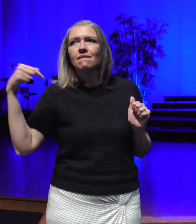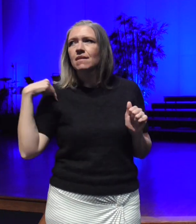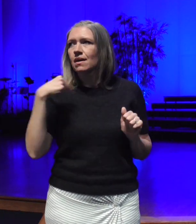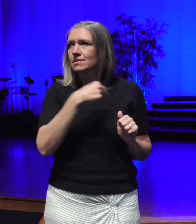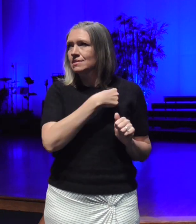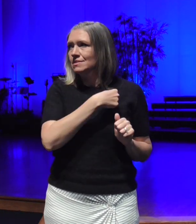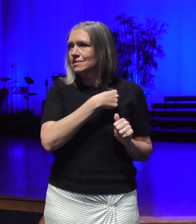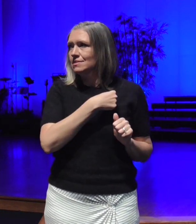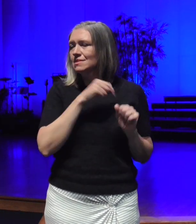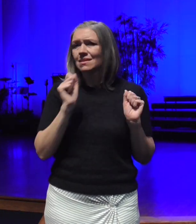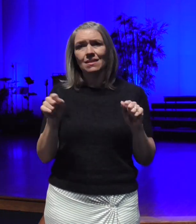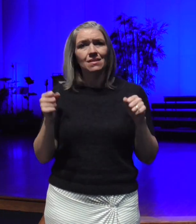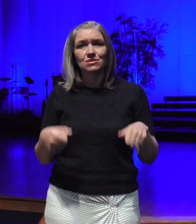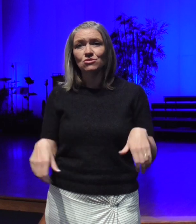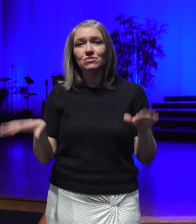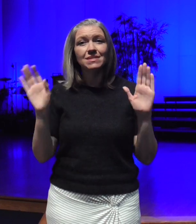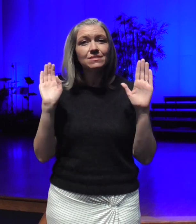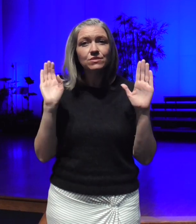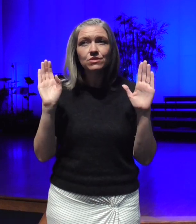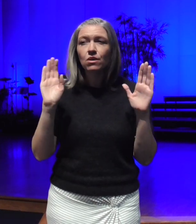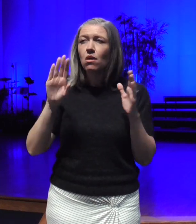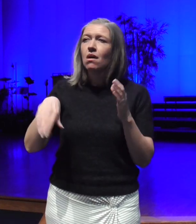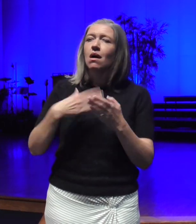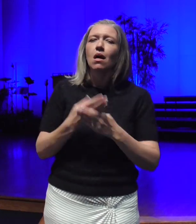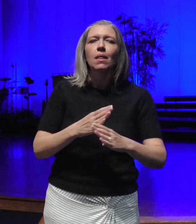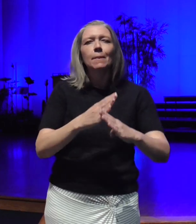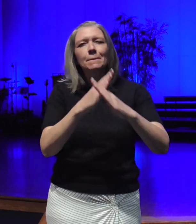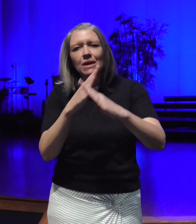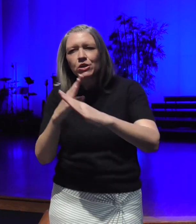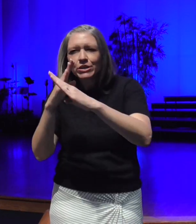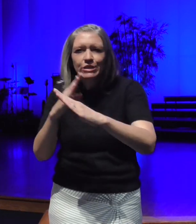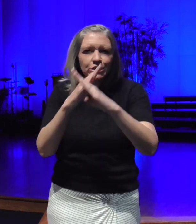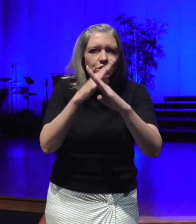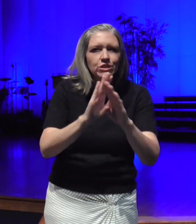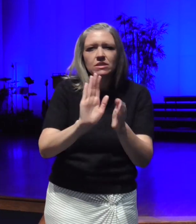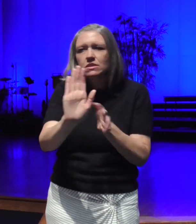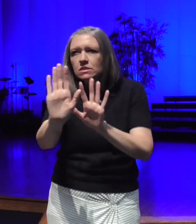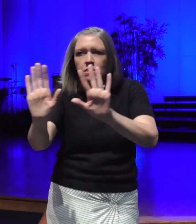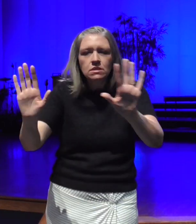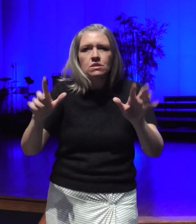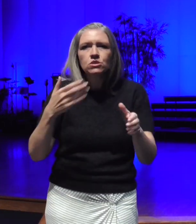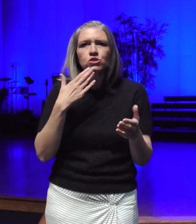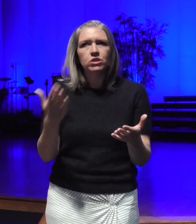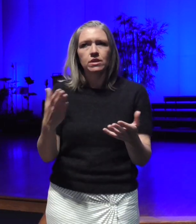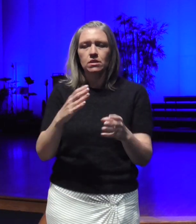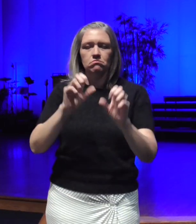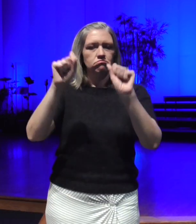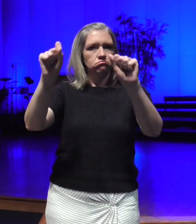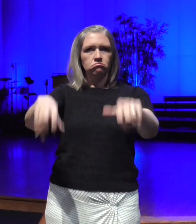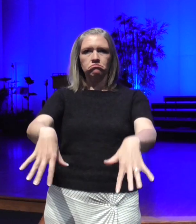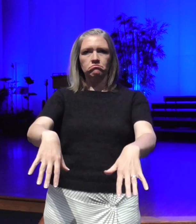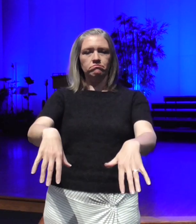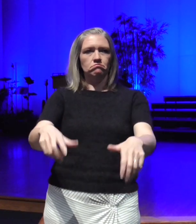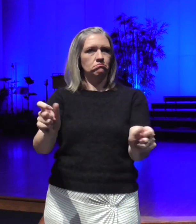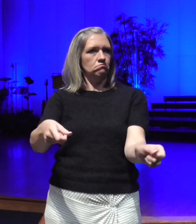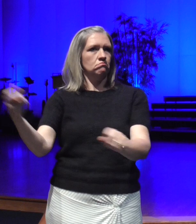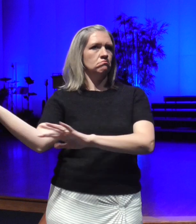we now surrender all barriers to good that have been in our way up until this moment. We let them